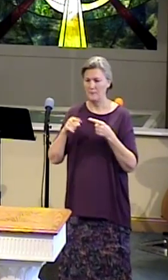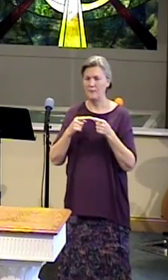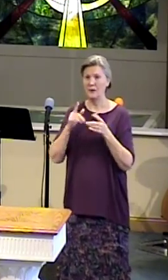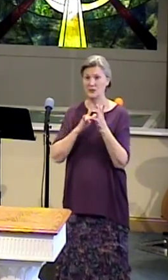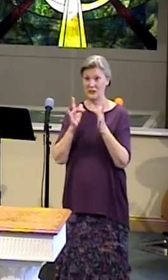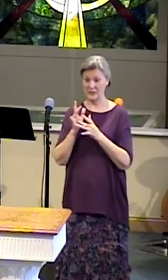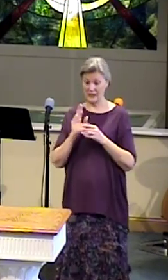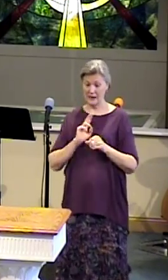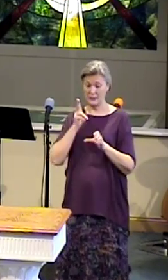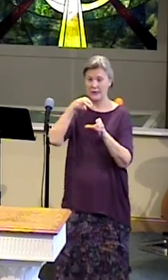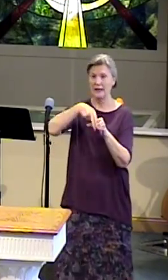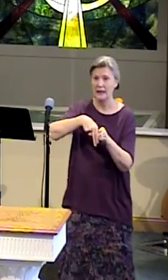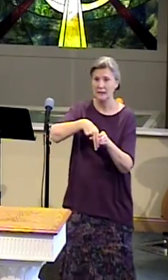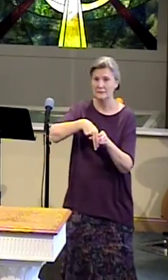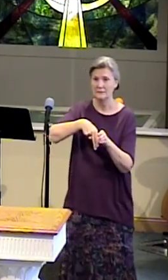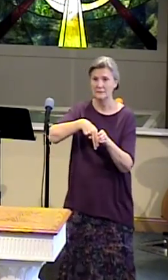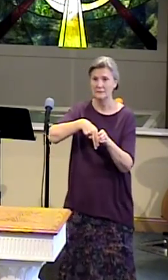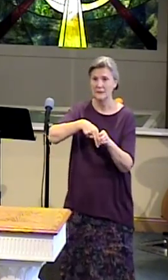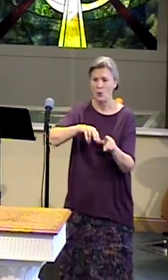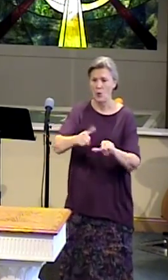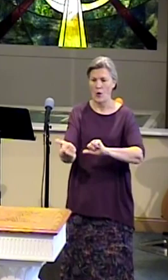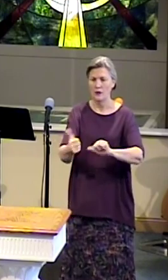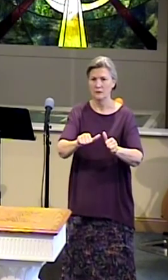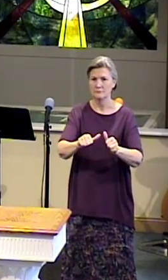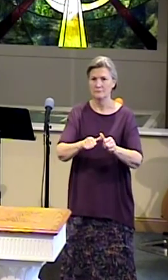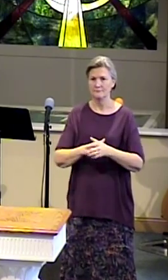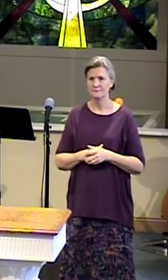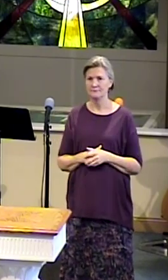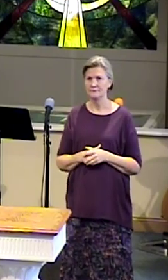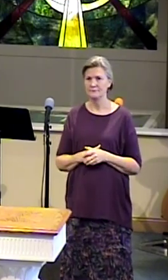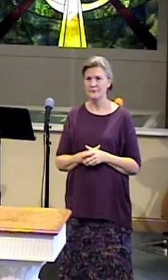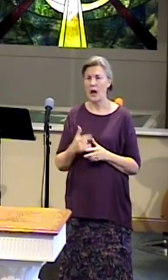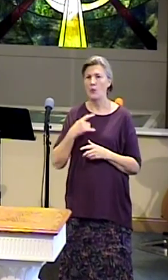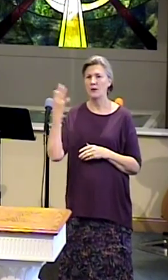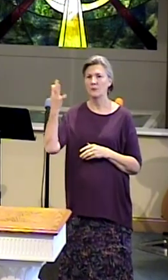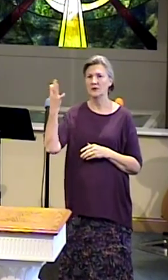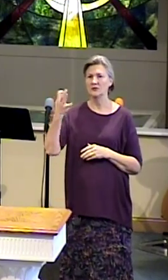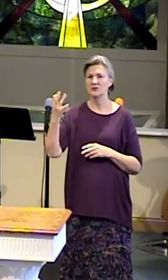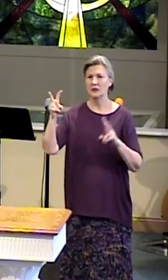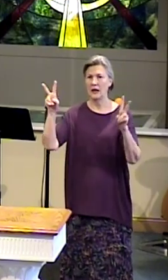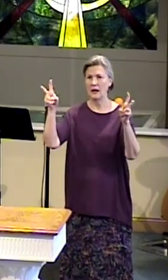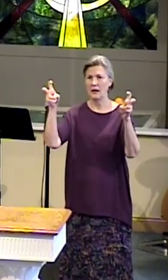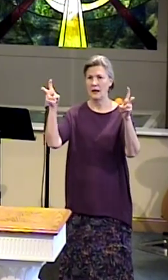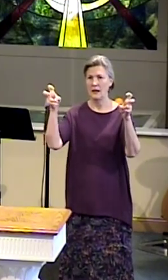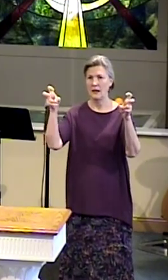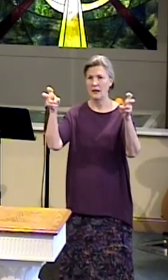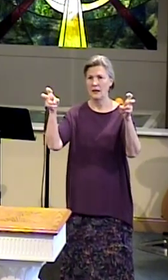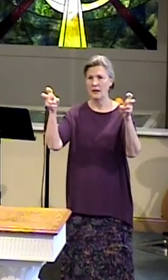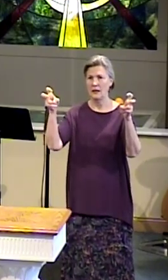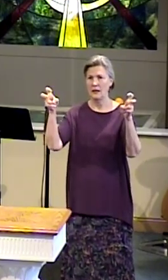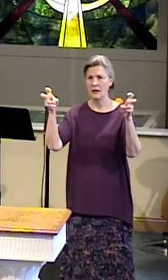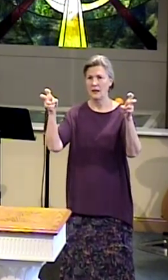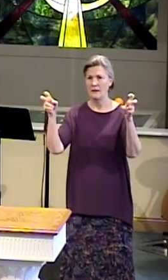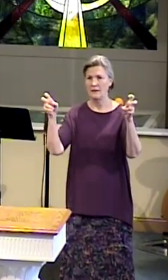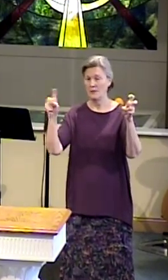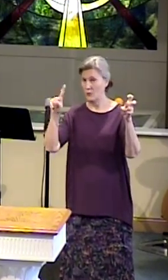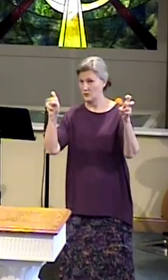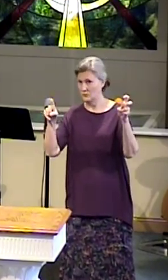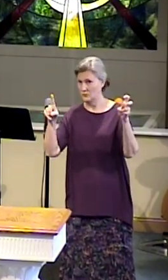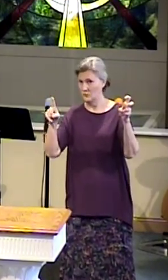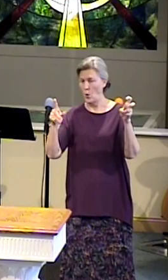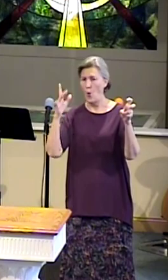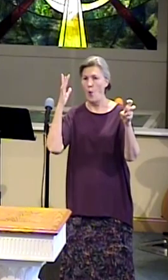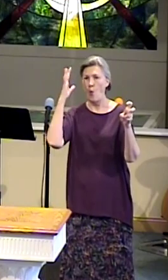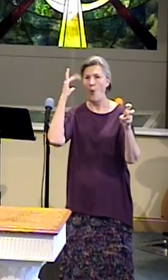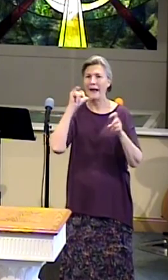I'm getting in. What's stopping? So I want to preach on the question, why